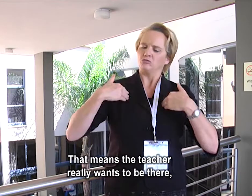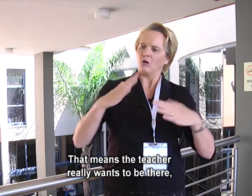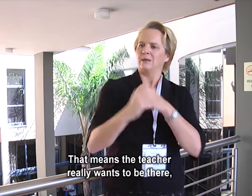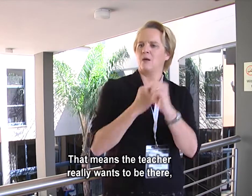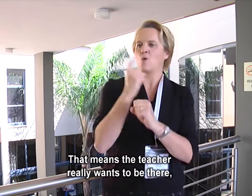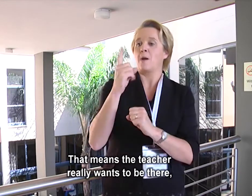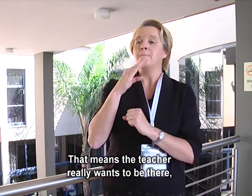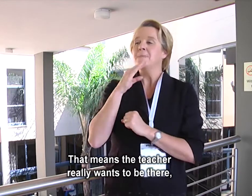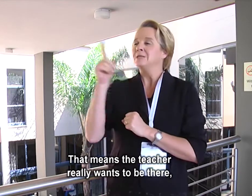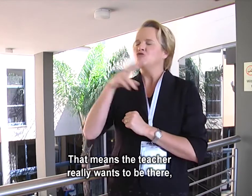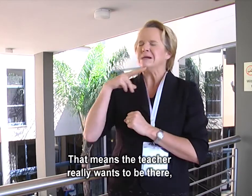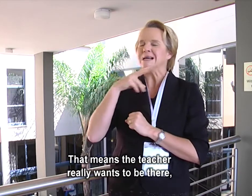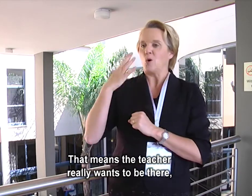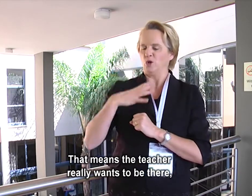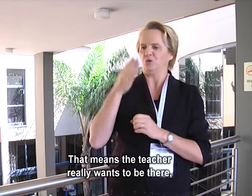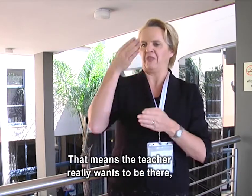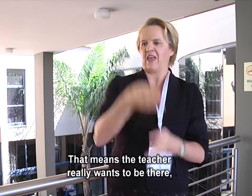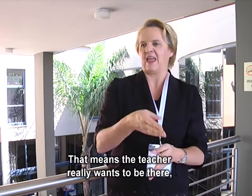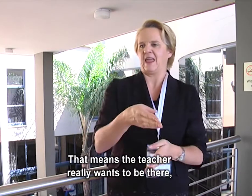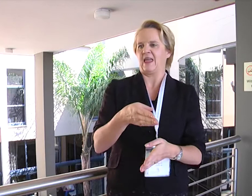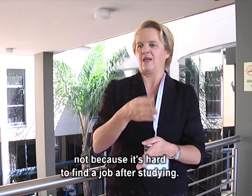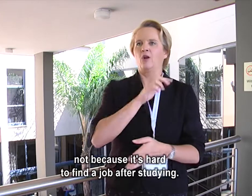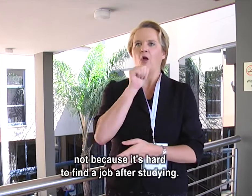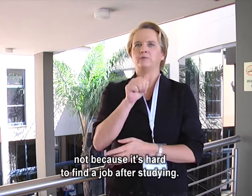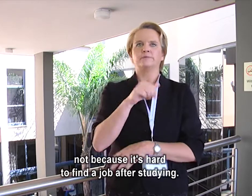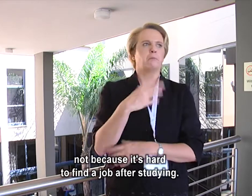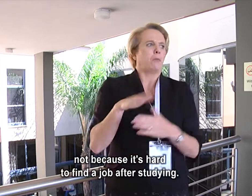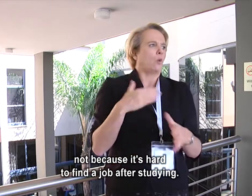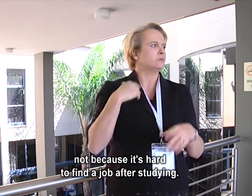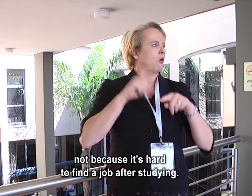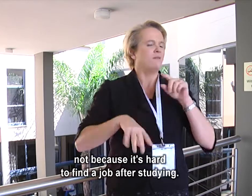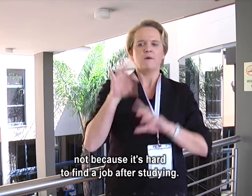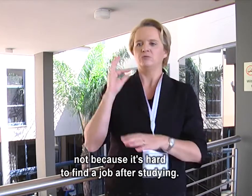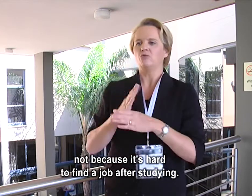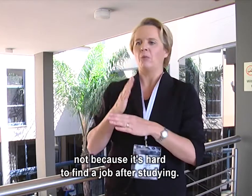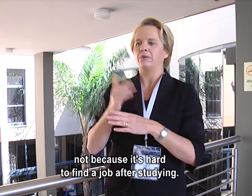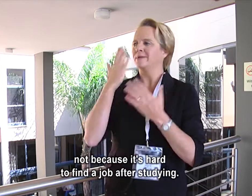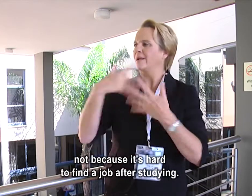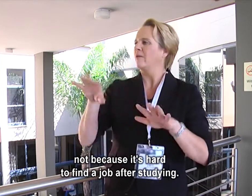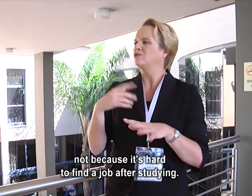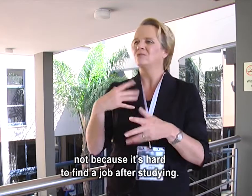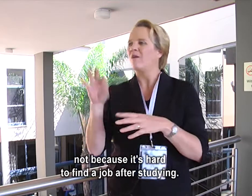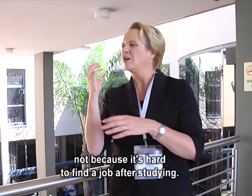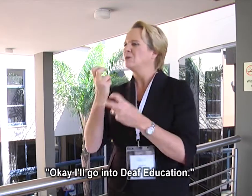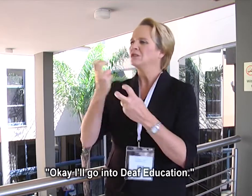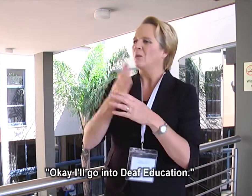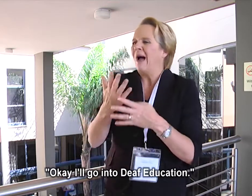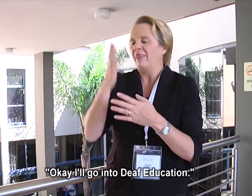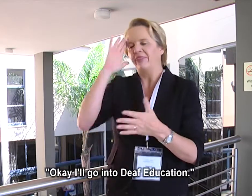That means the teacher really wants to be there, not because it's hard to find a job after studying. Okay, I'll